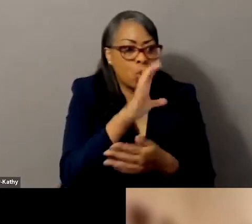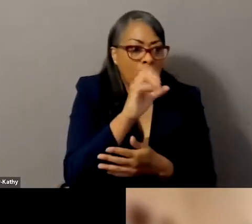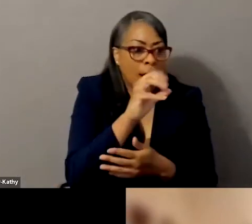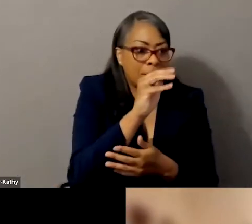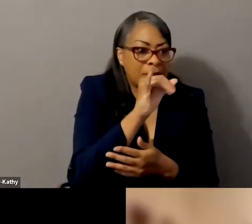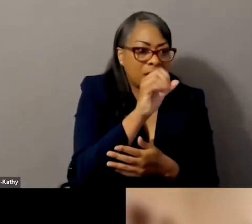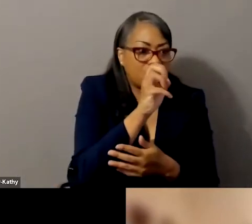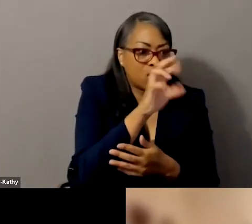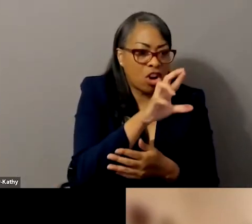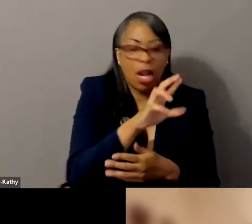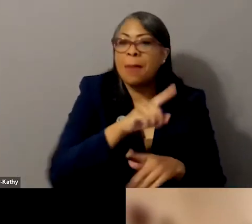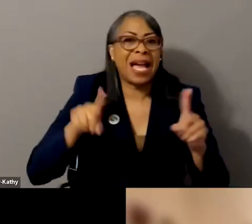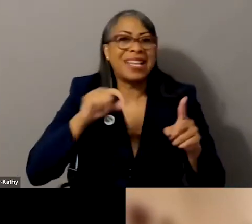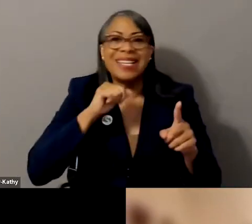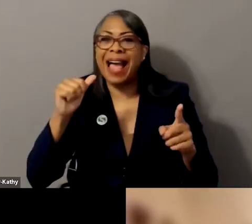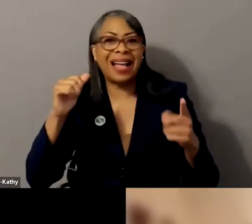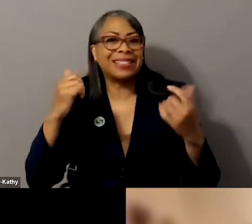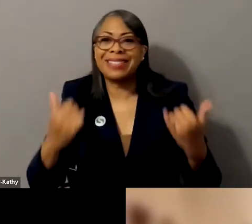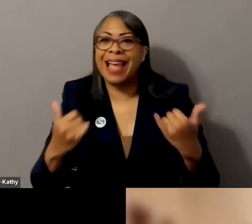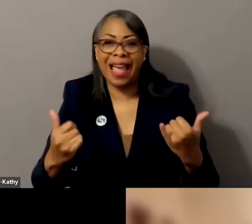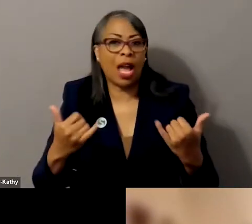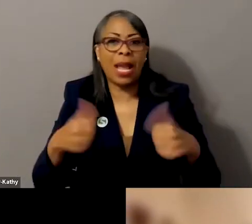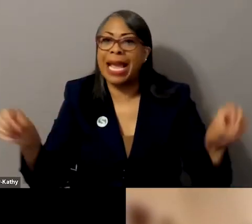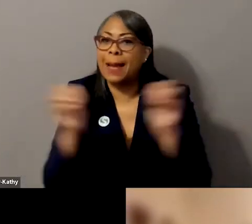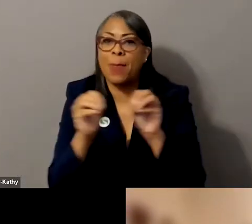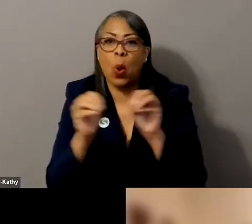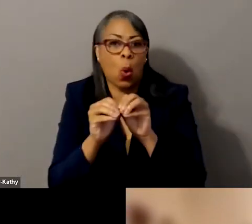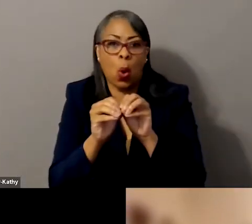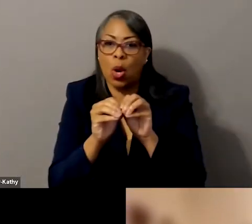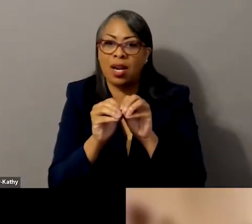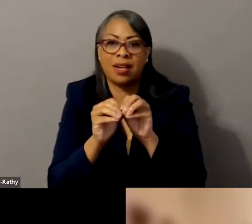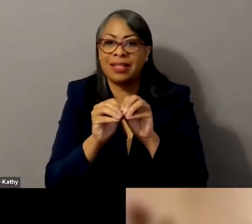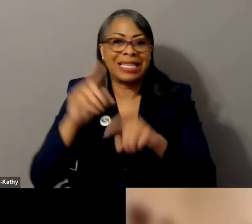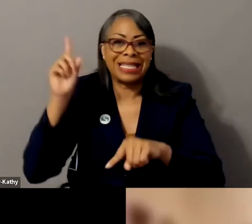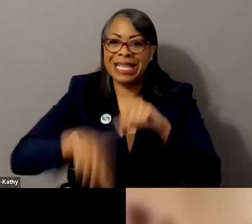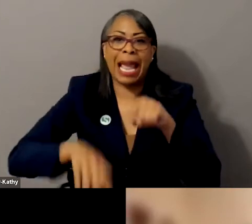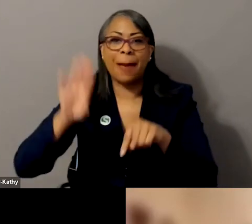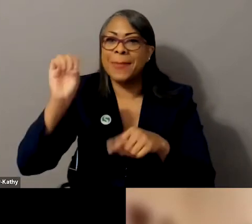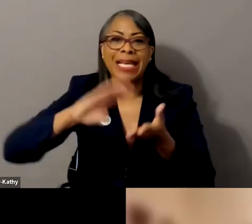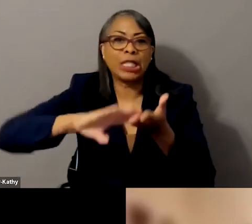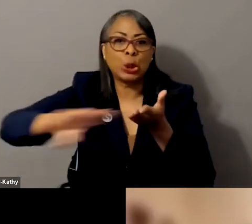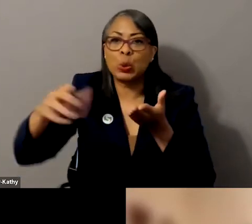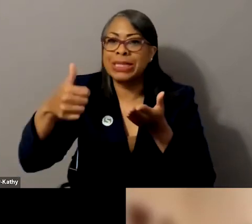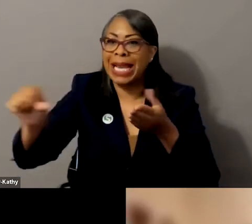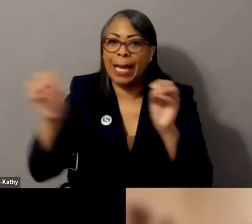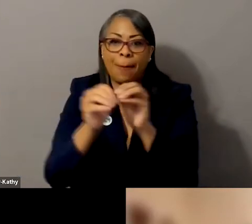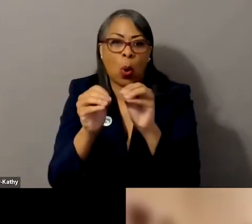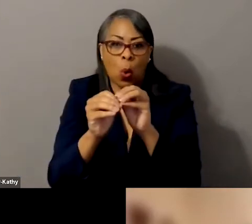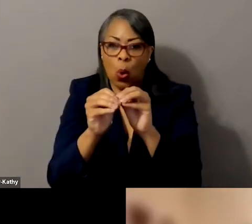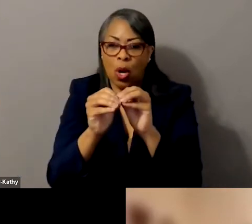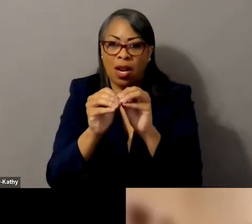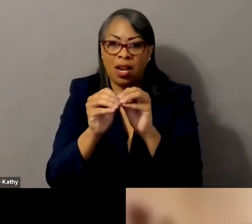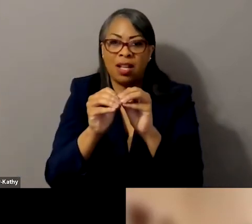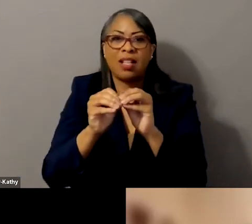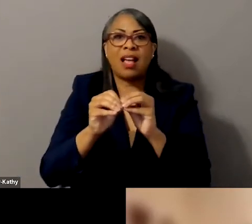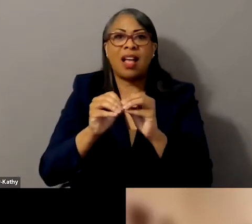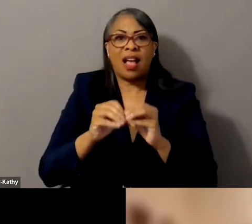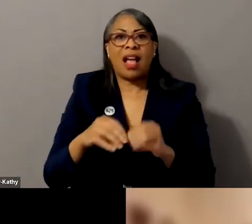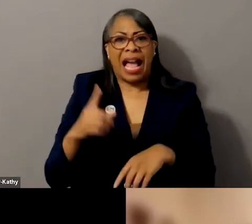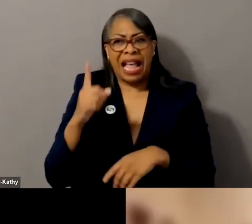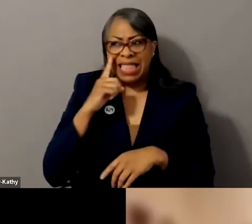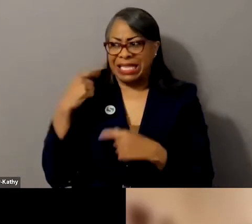cannot be used as an excuse, because the first time, I believe since